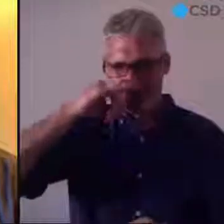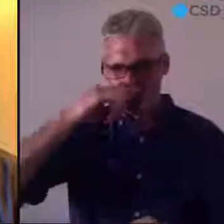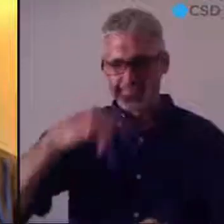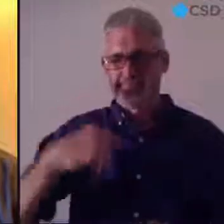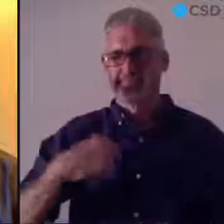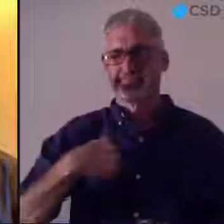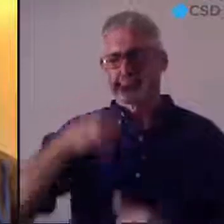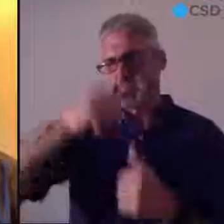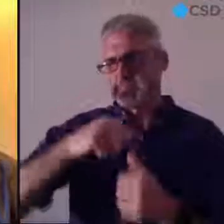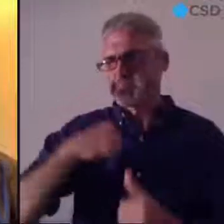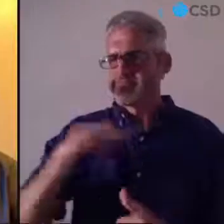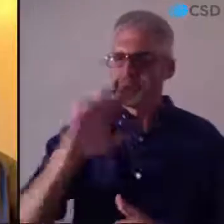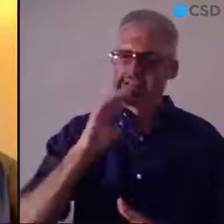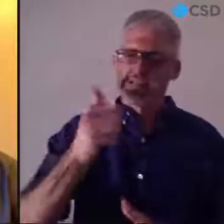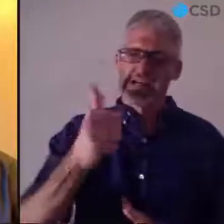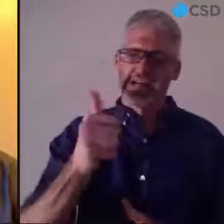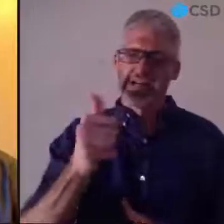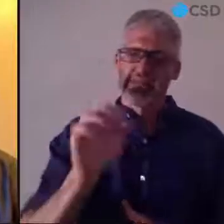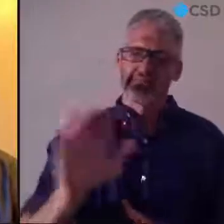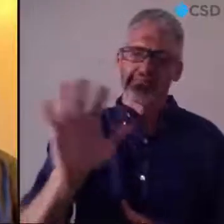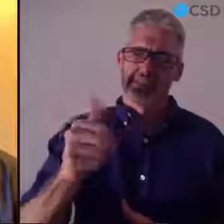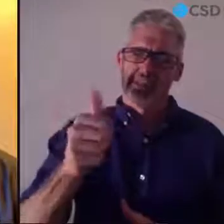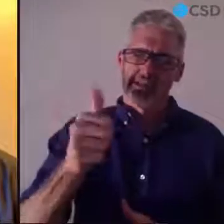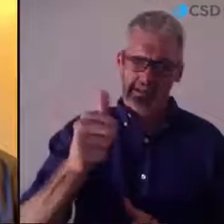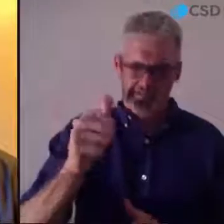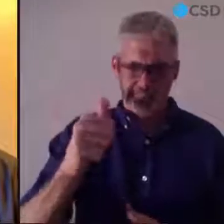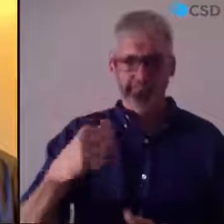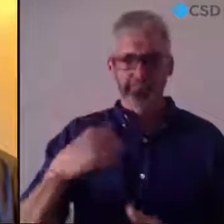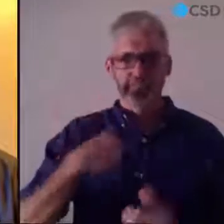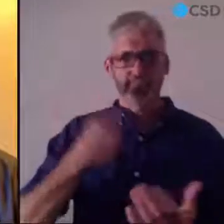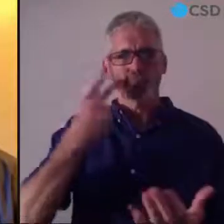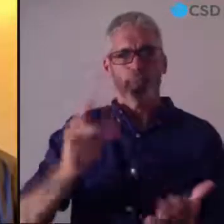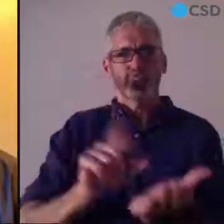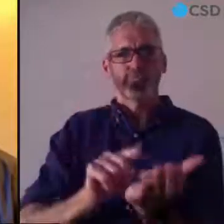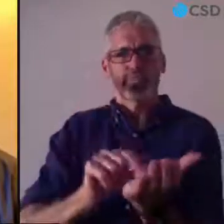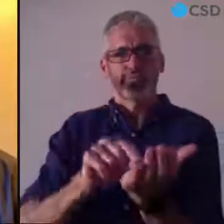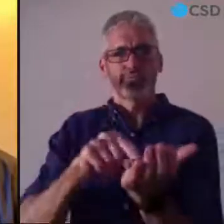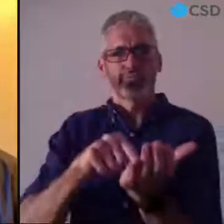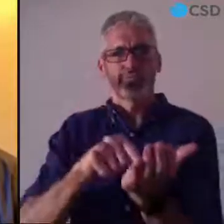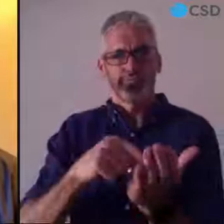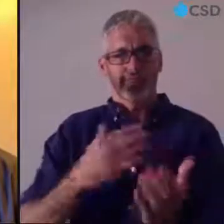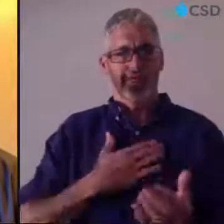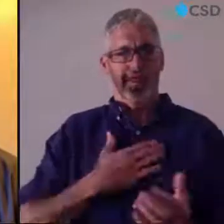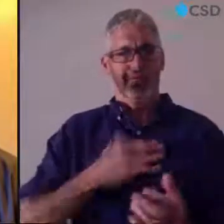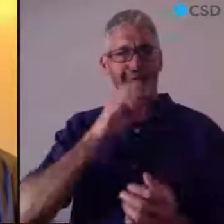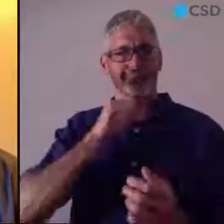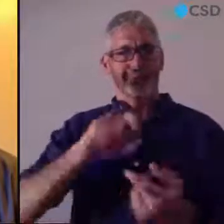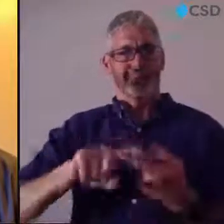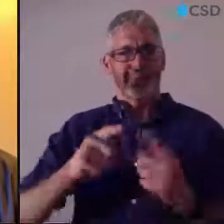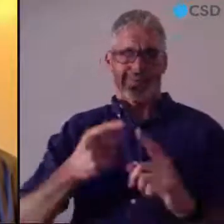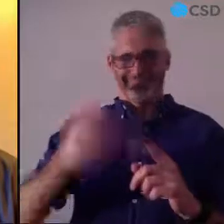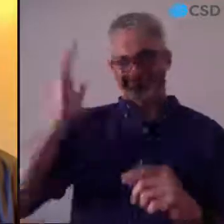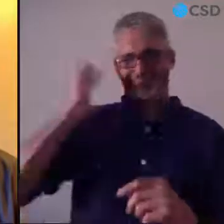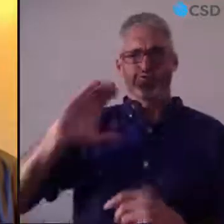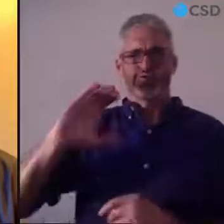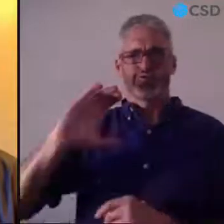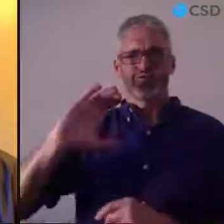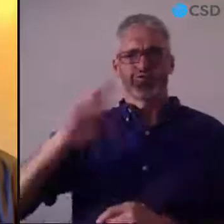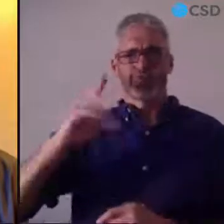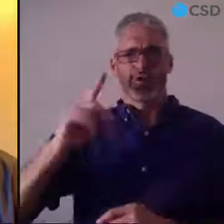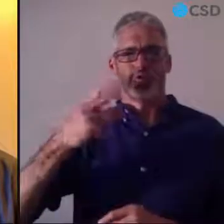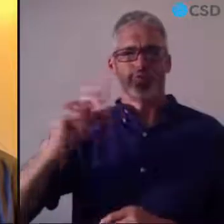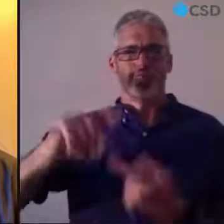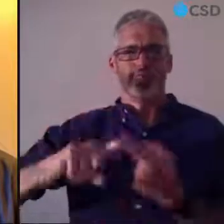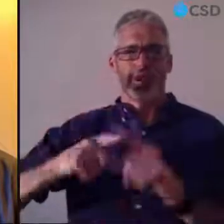I want to tell you a story about back when I was a little kid. I was about 10 years old, and I saw in a newspaper